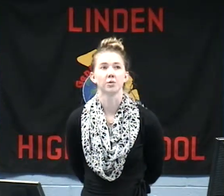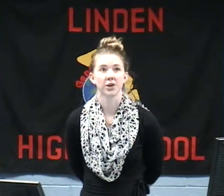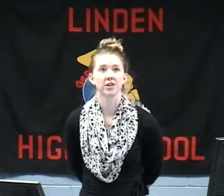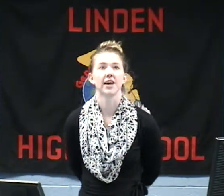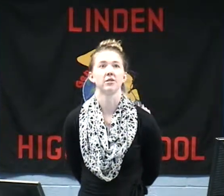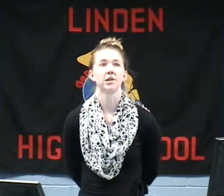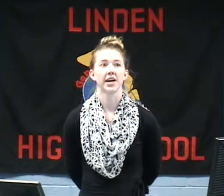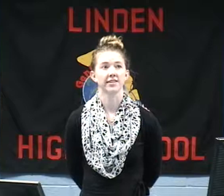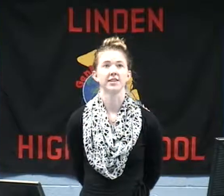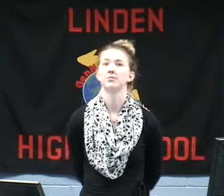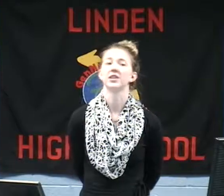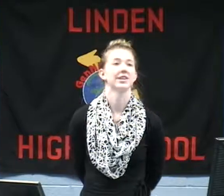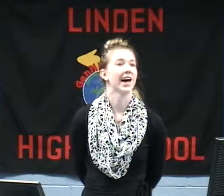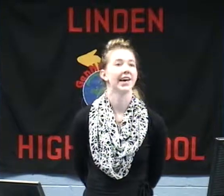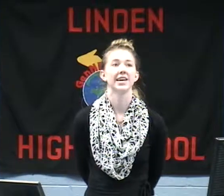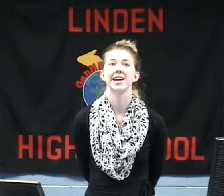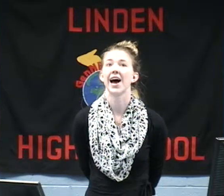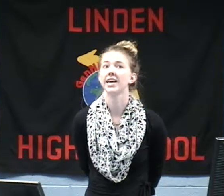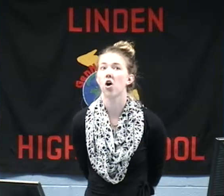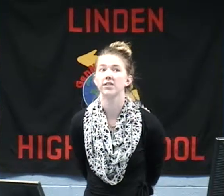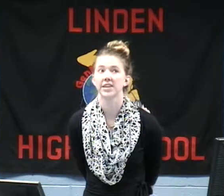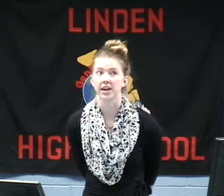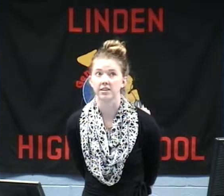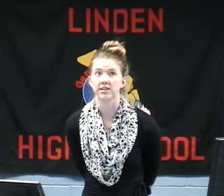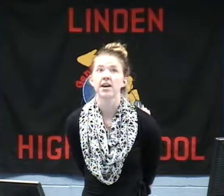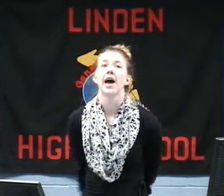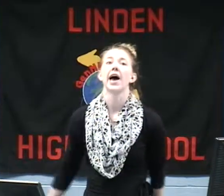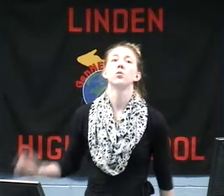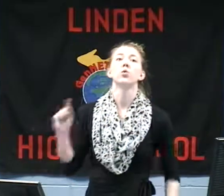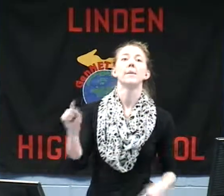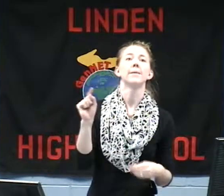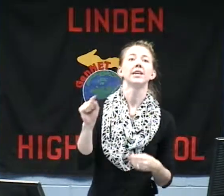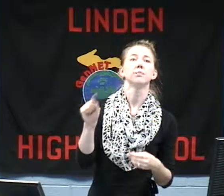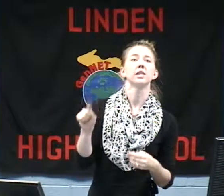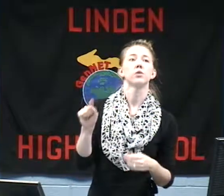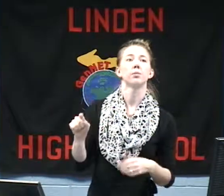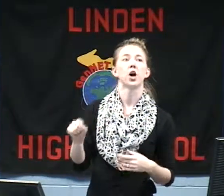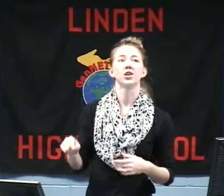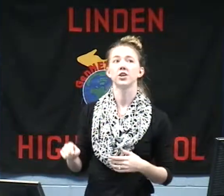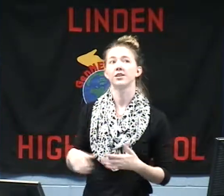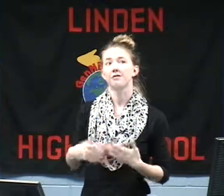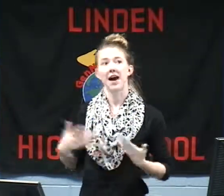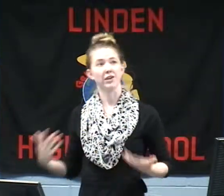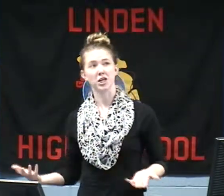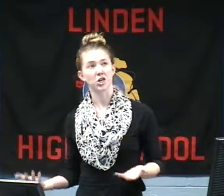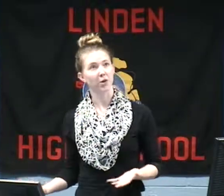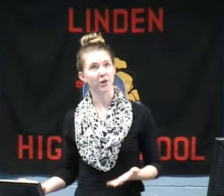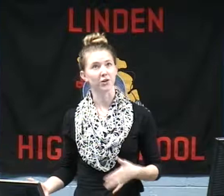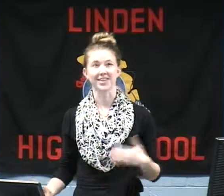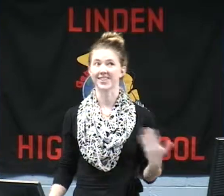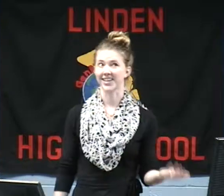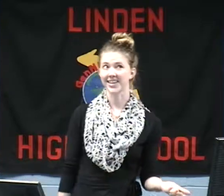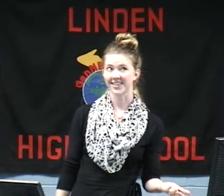Interpreters have to be licensed, but not in all states. And what might be the repercussions of having an interpreter that's not